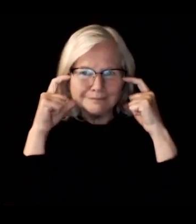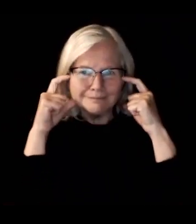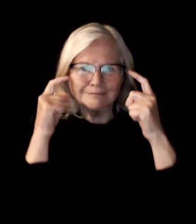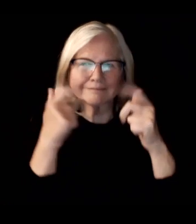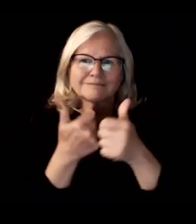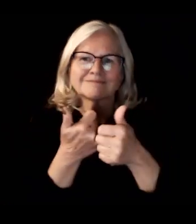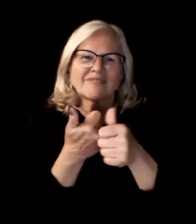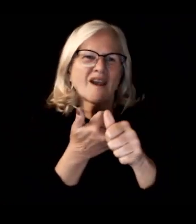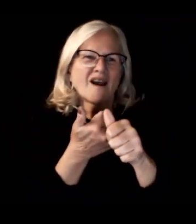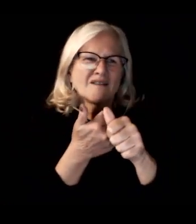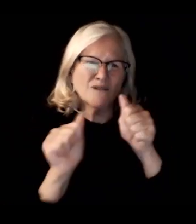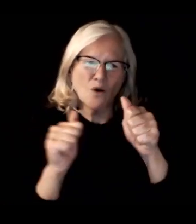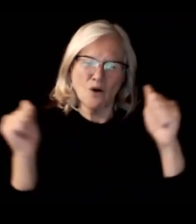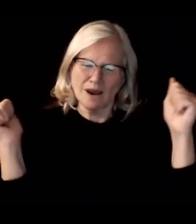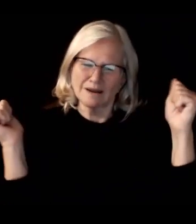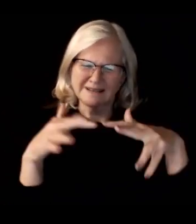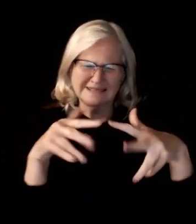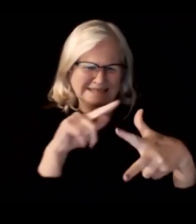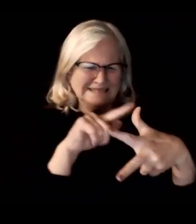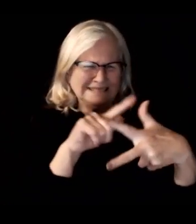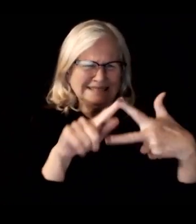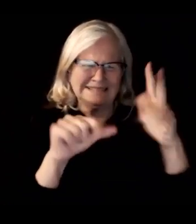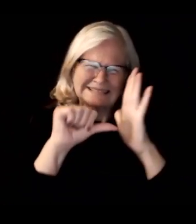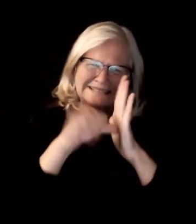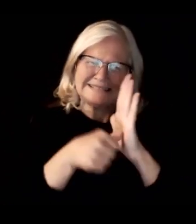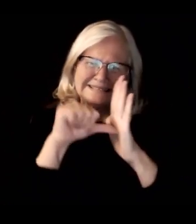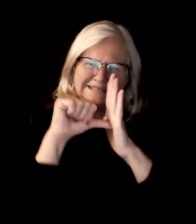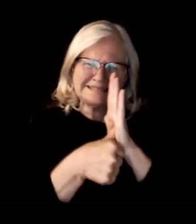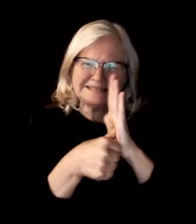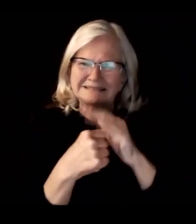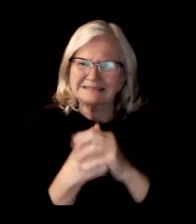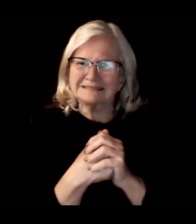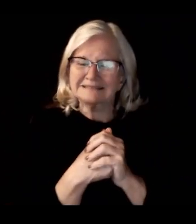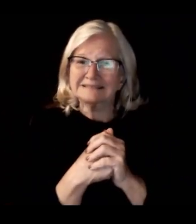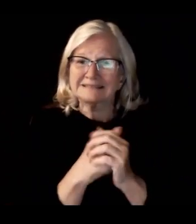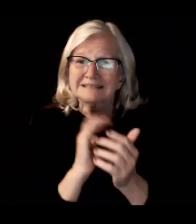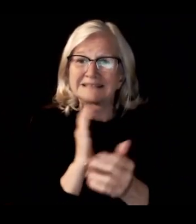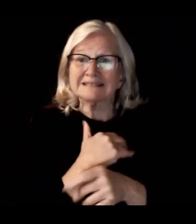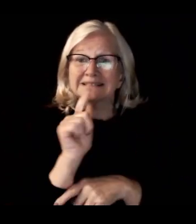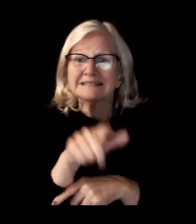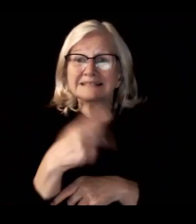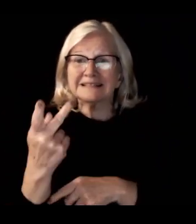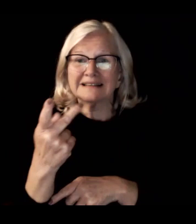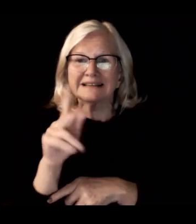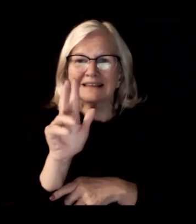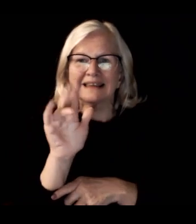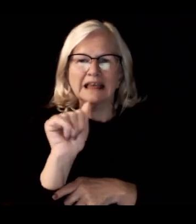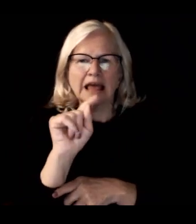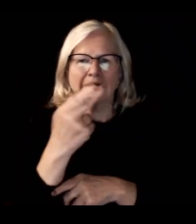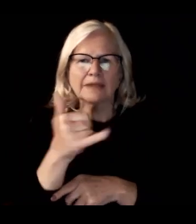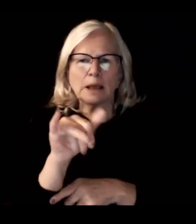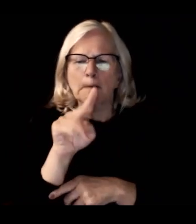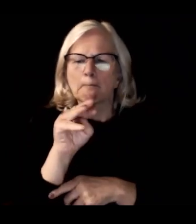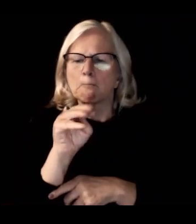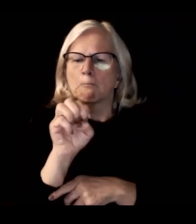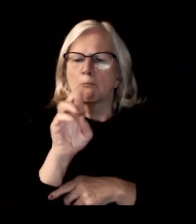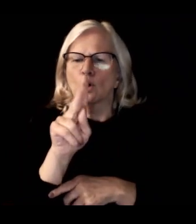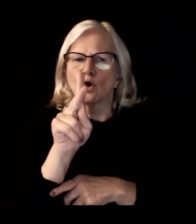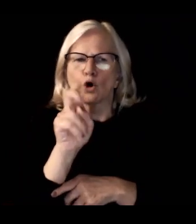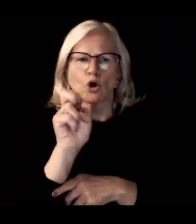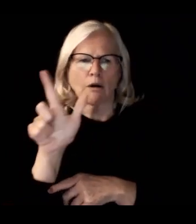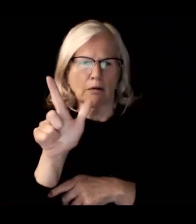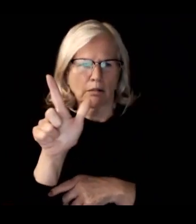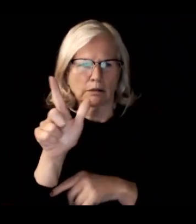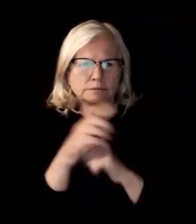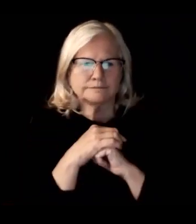Kathy Merkel. Kathy, please go ahead. Thank you, Lindsay. Good afternoon, everyone. I'm Kathy